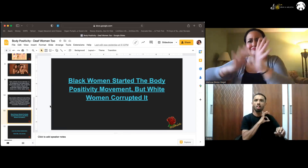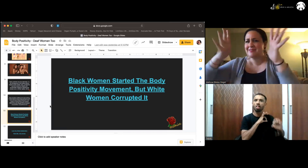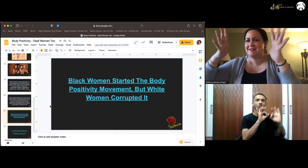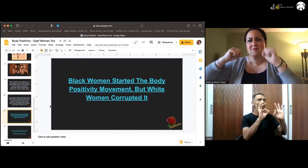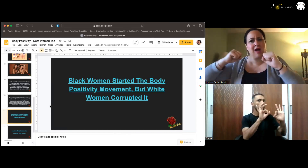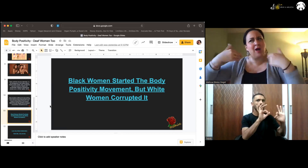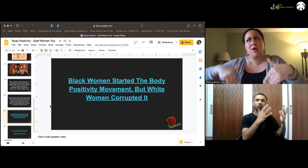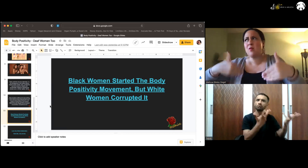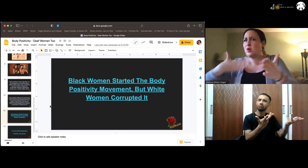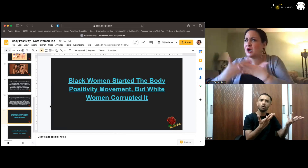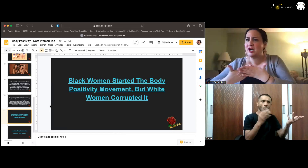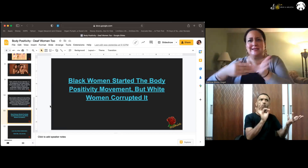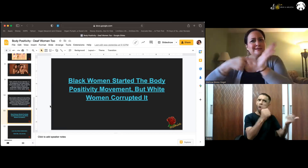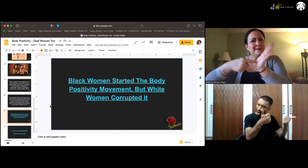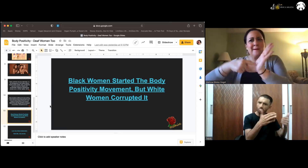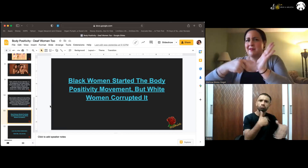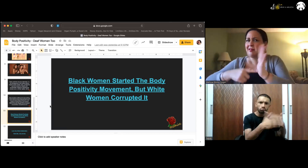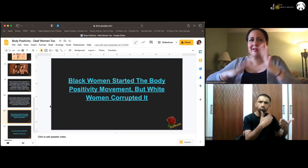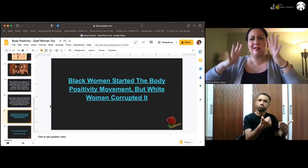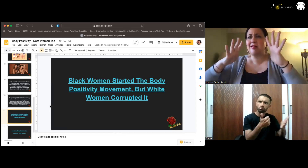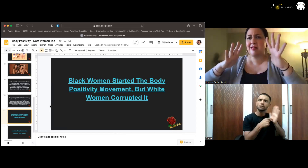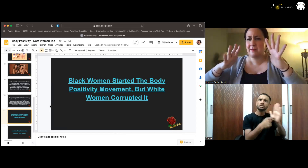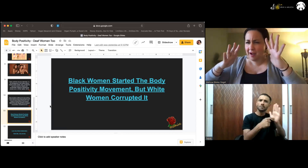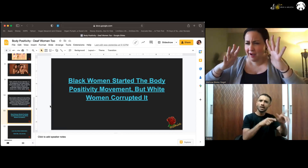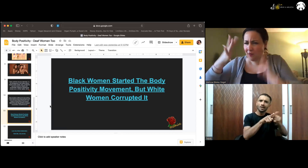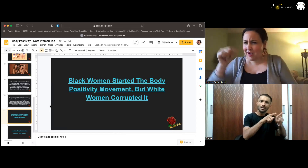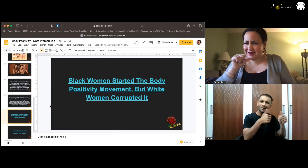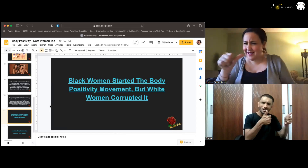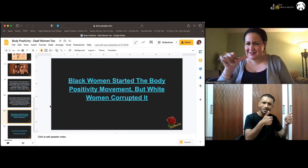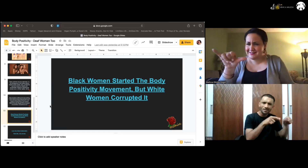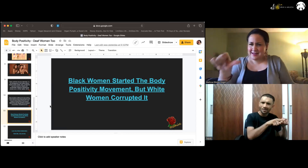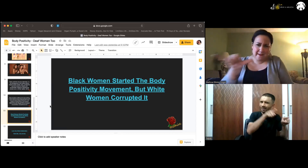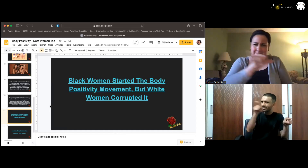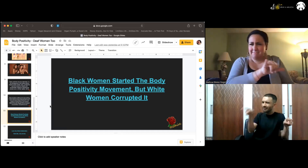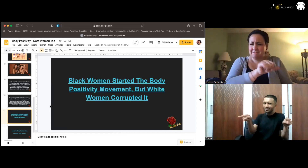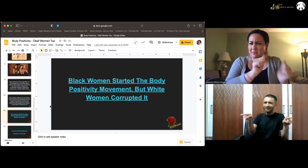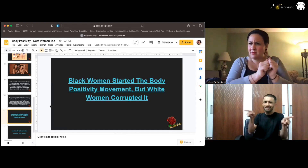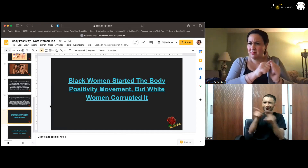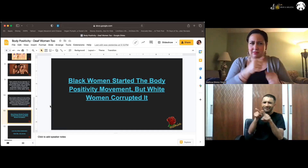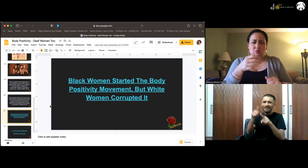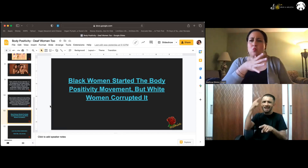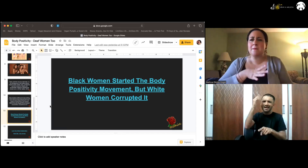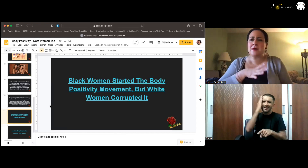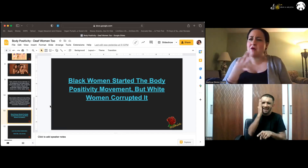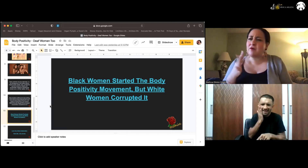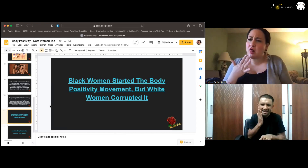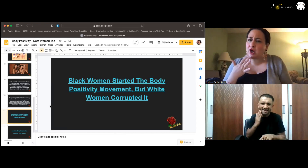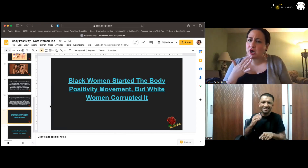own attires, and people really appreciate them. That's really nice. And people used to encourage them that, yes, you can move